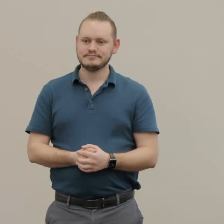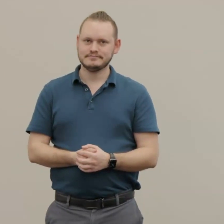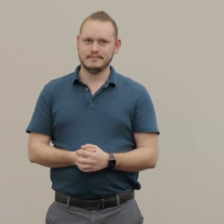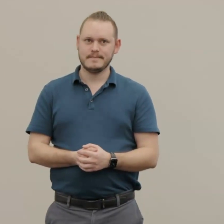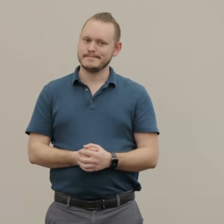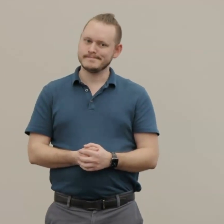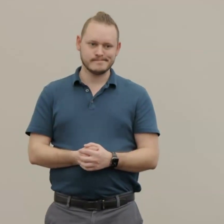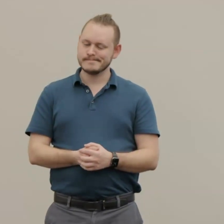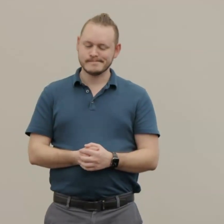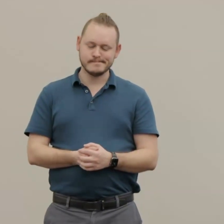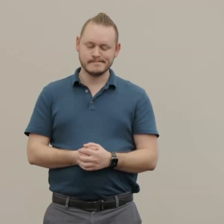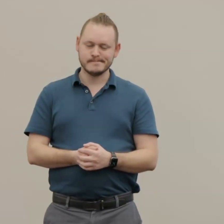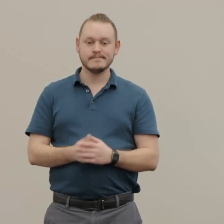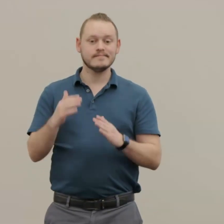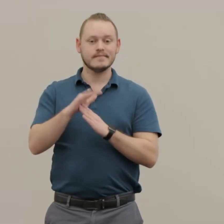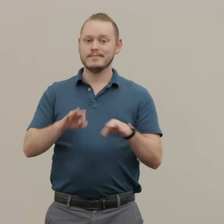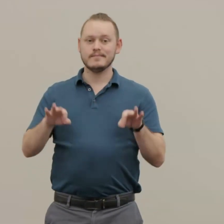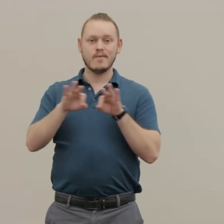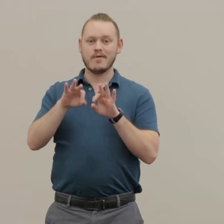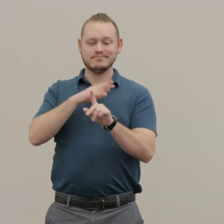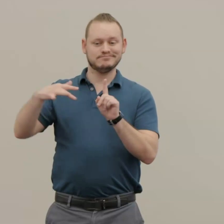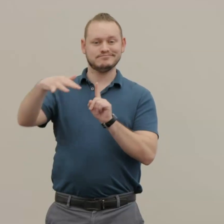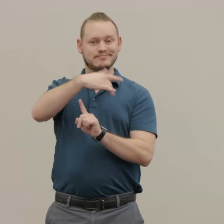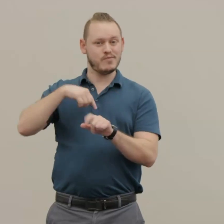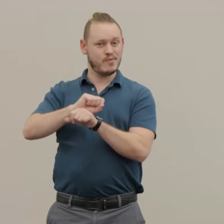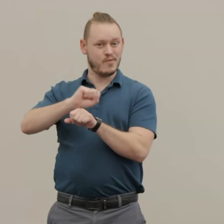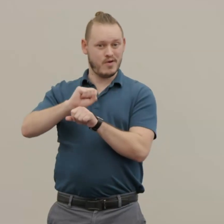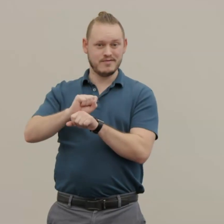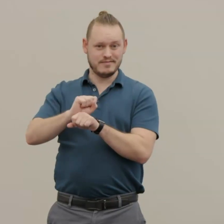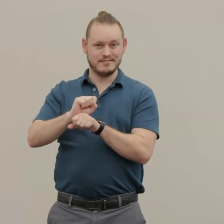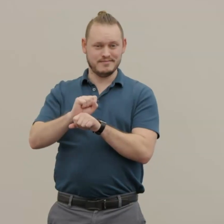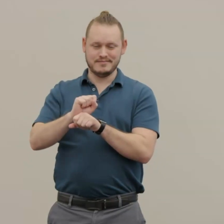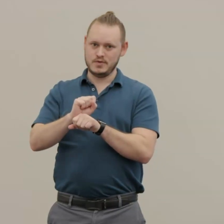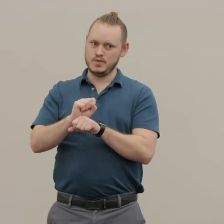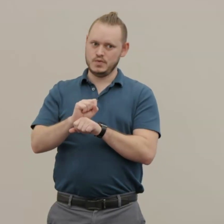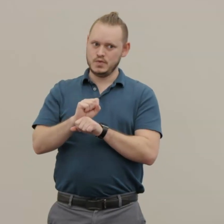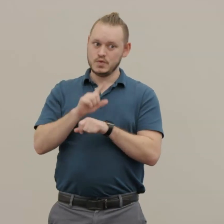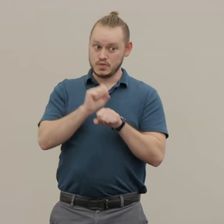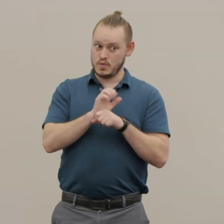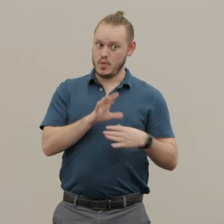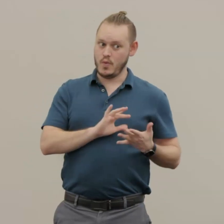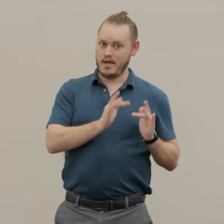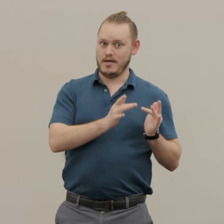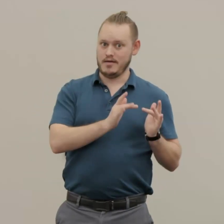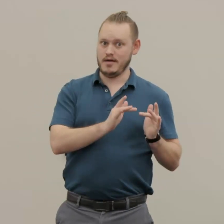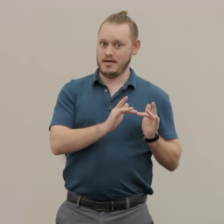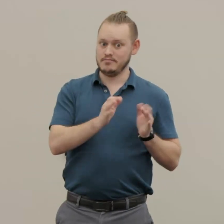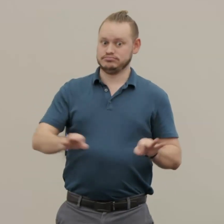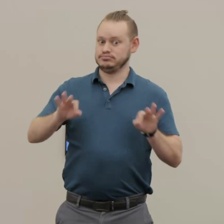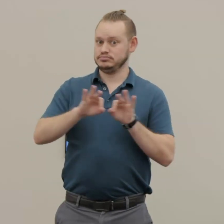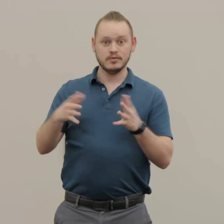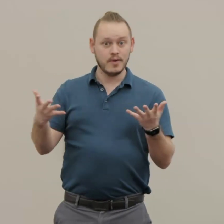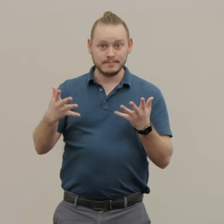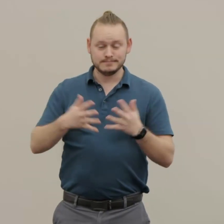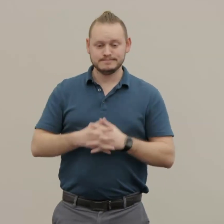It doesn't. What's most important about the environments that we work in, especially web, is